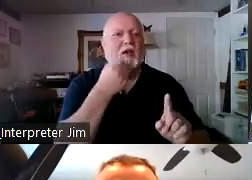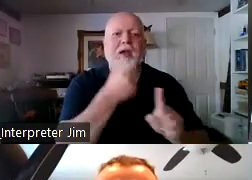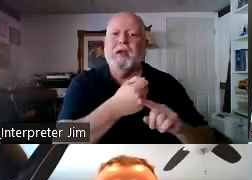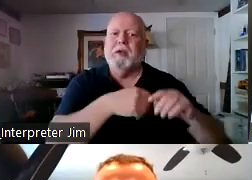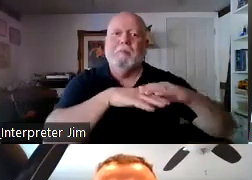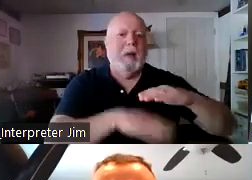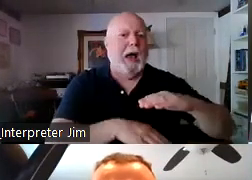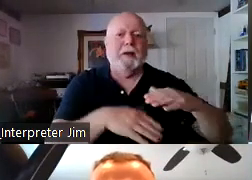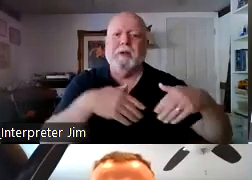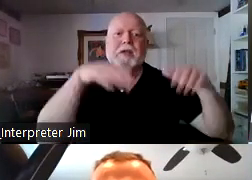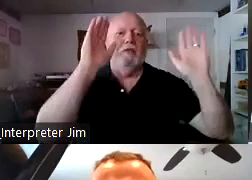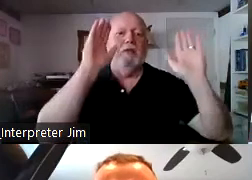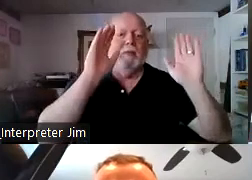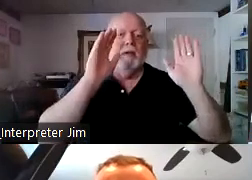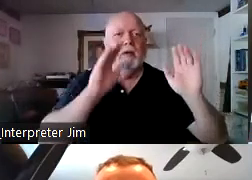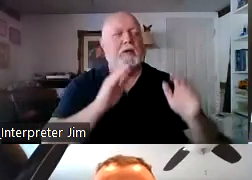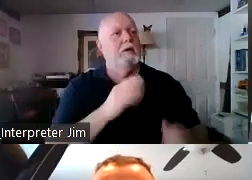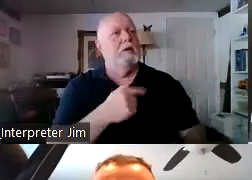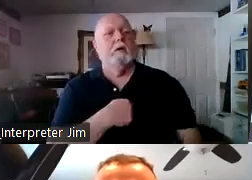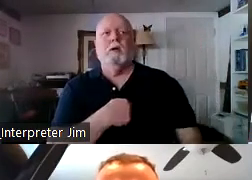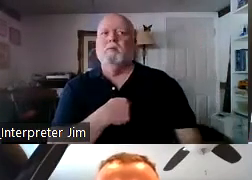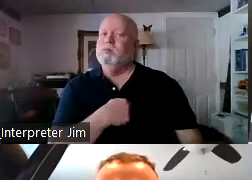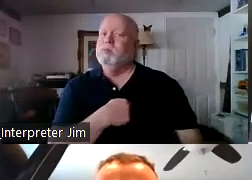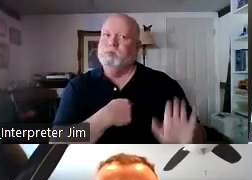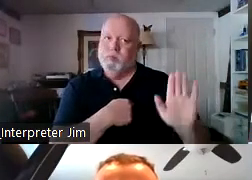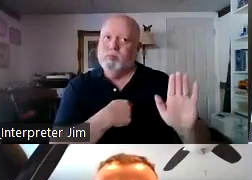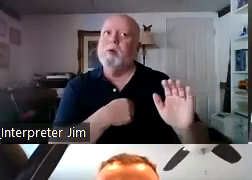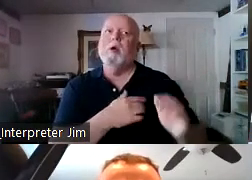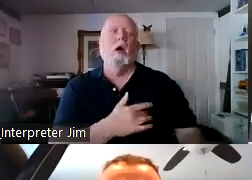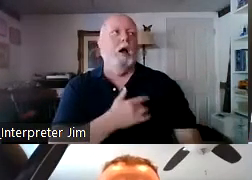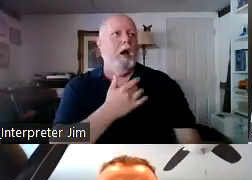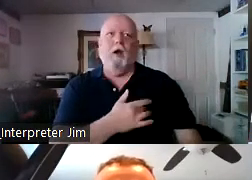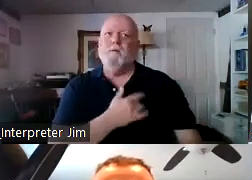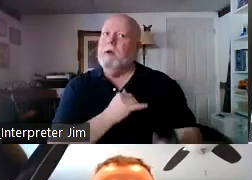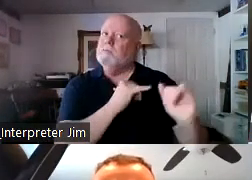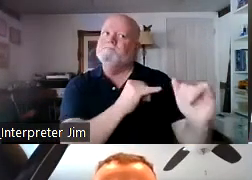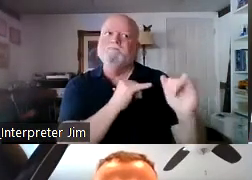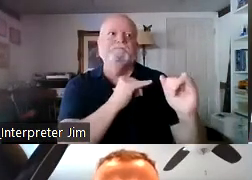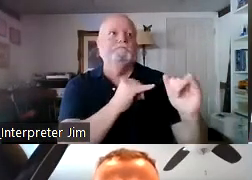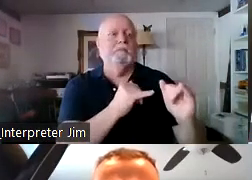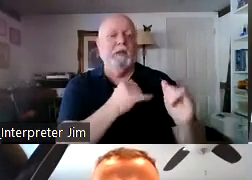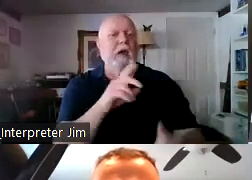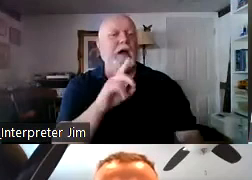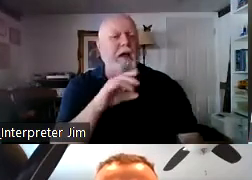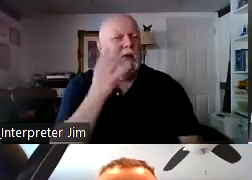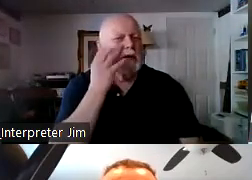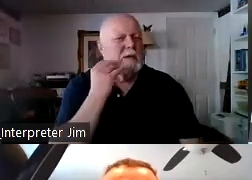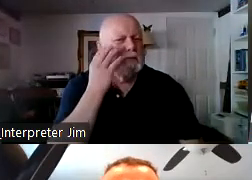in, I really felt that. I just want to be honest with you. I felt that when you said that because I kind of went through something similar for